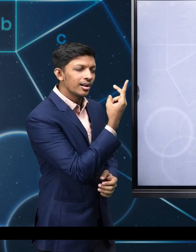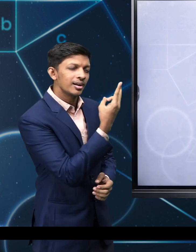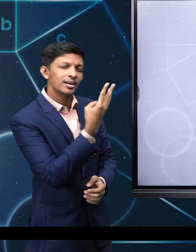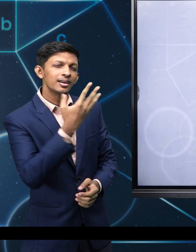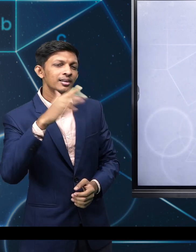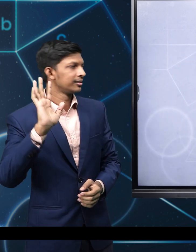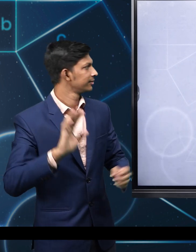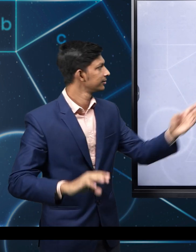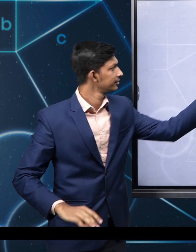number,